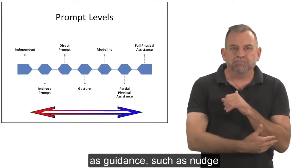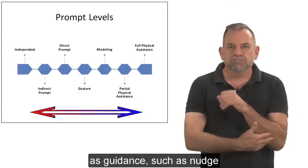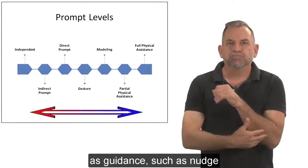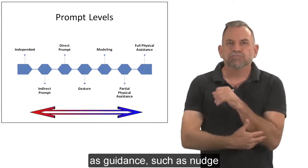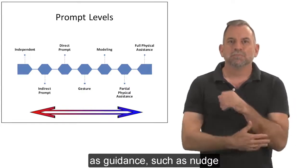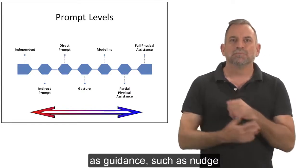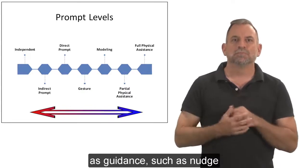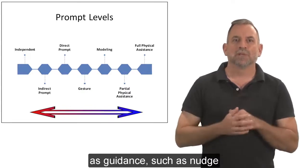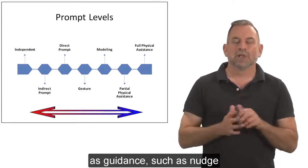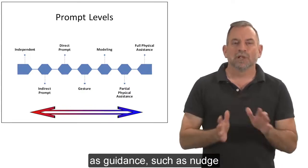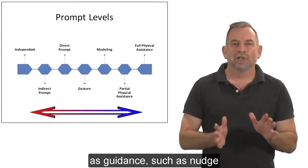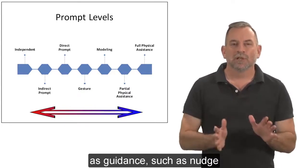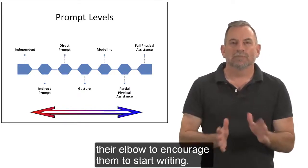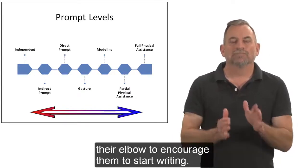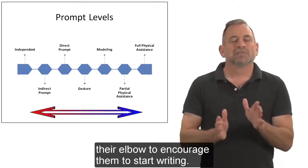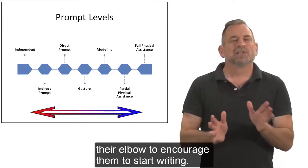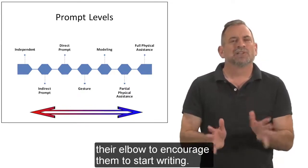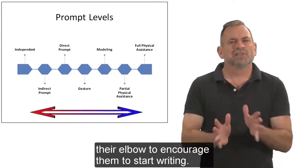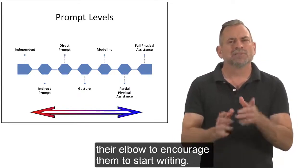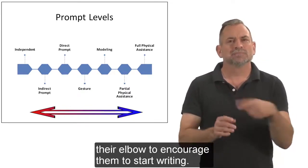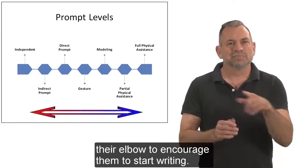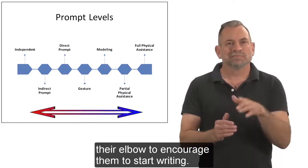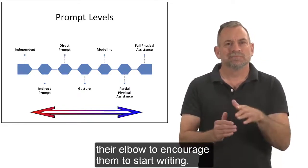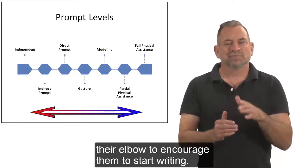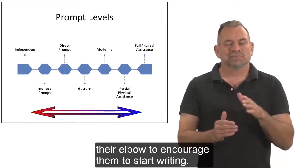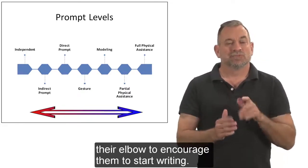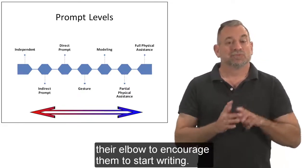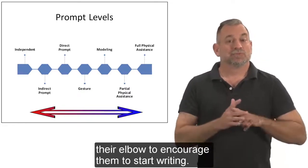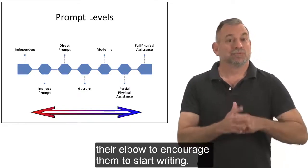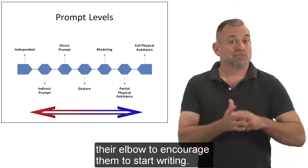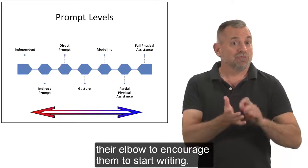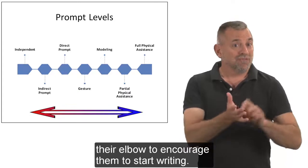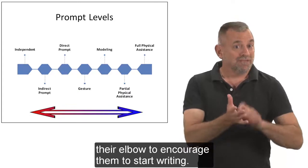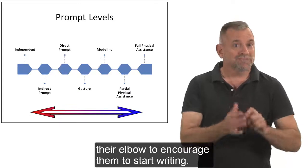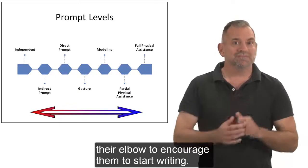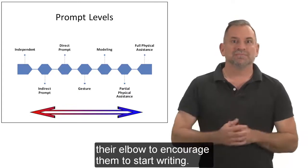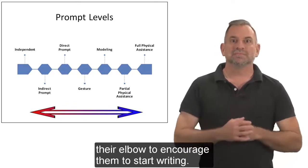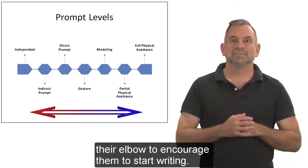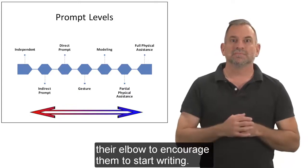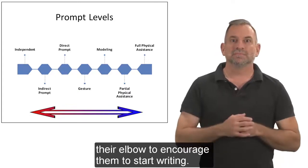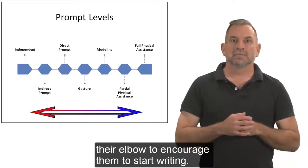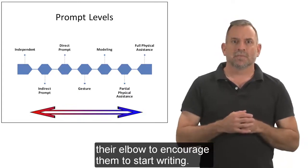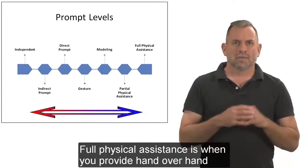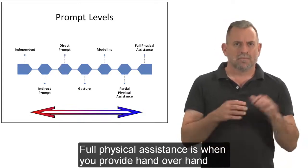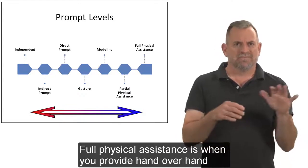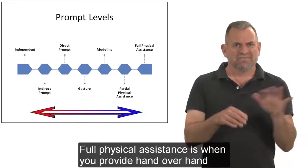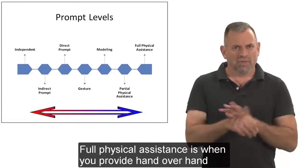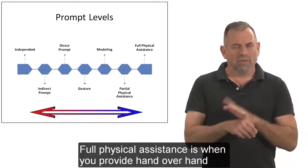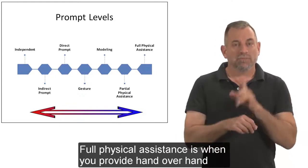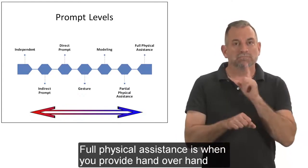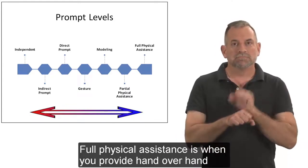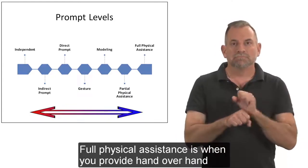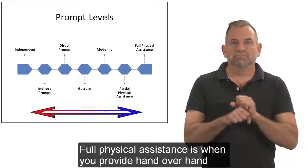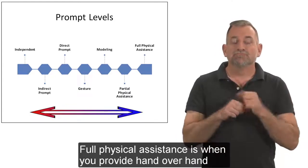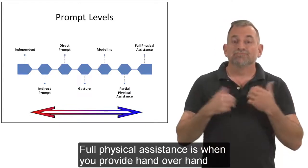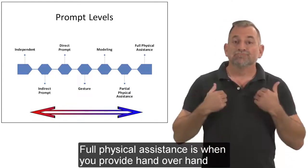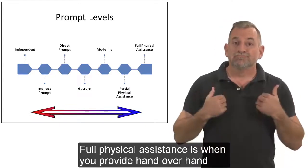such as nudge their elbow to encourage them to start writing. Full physical assistance is when